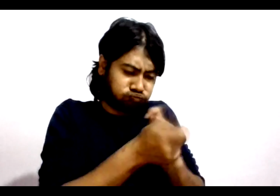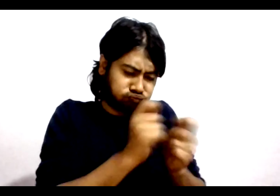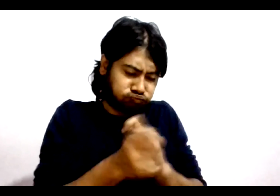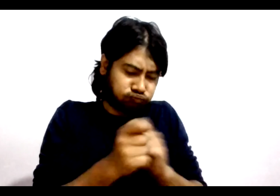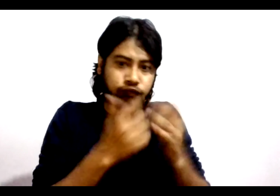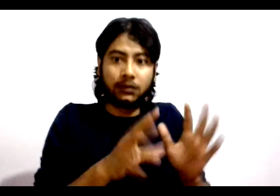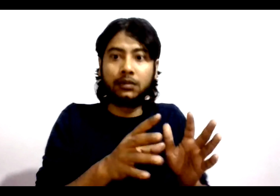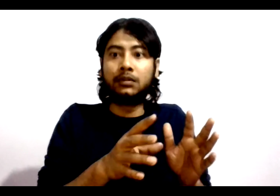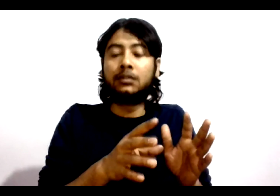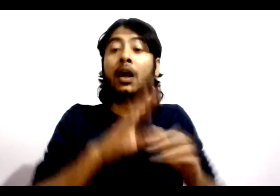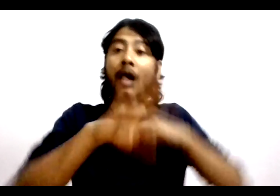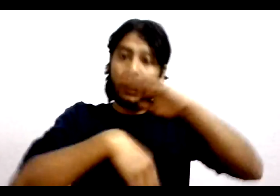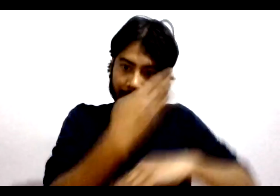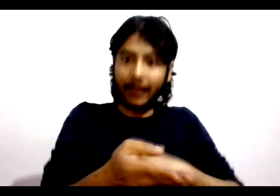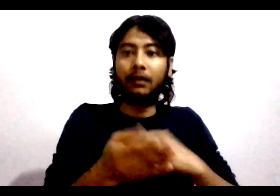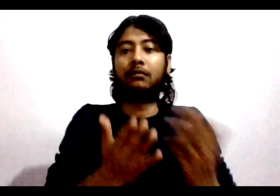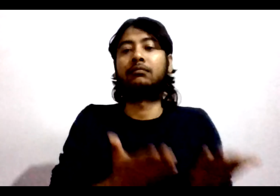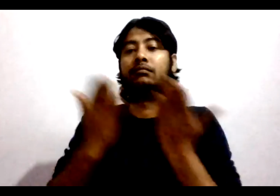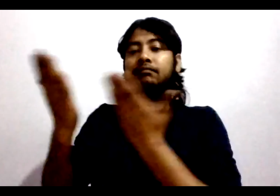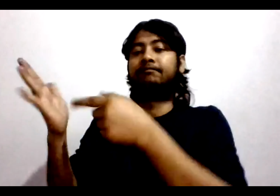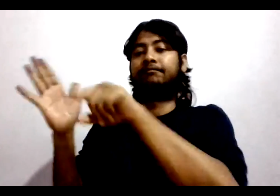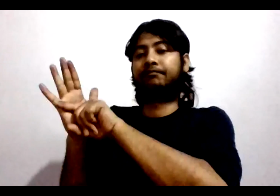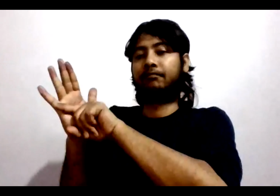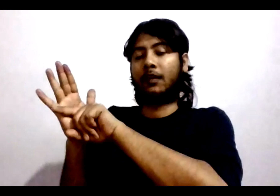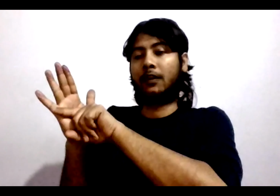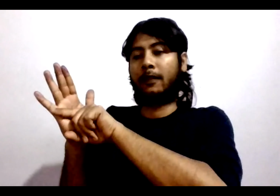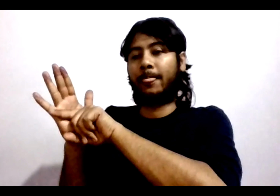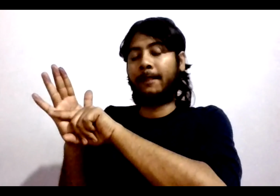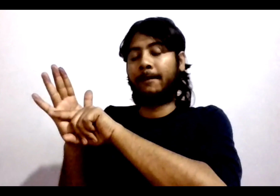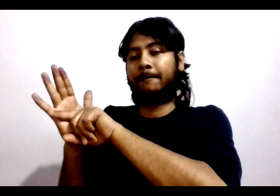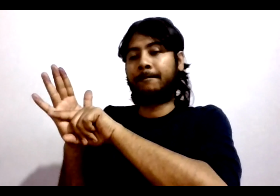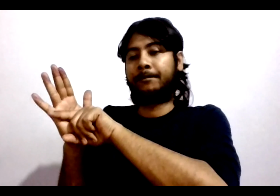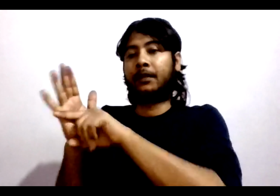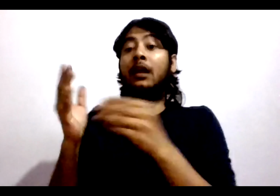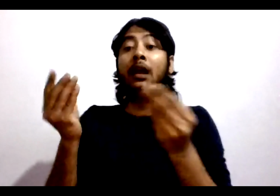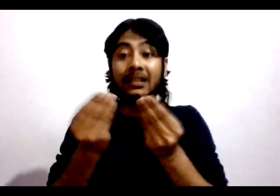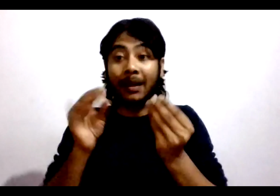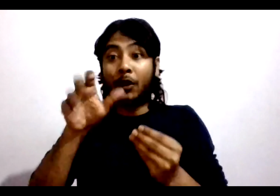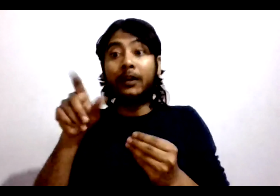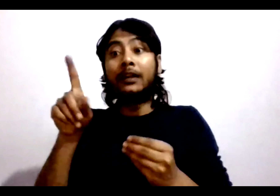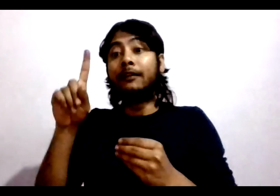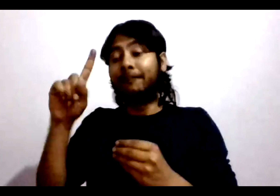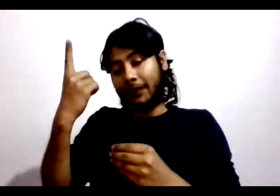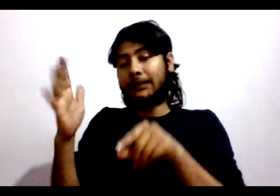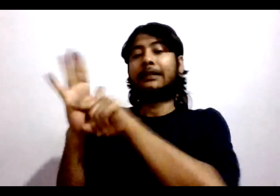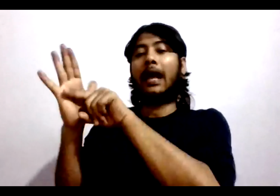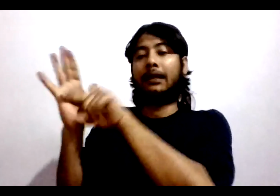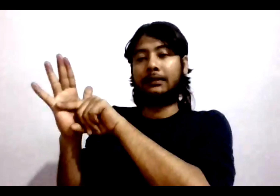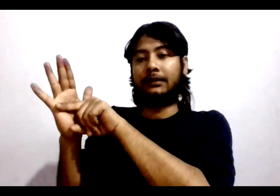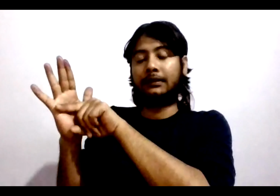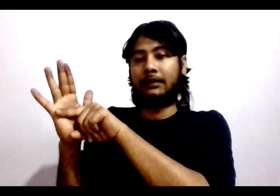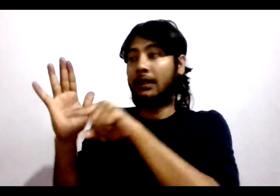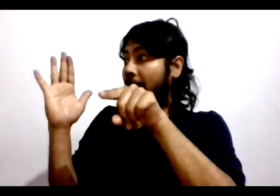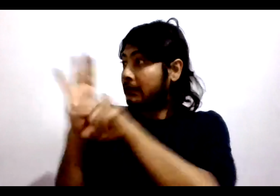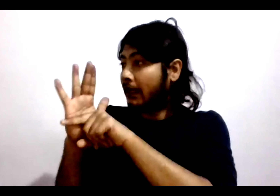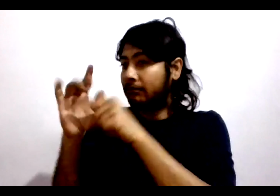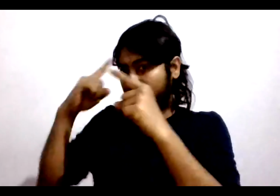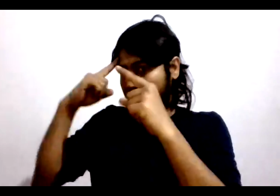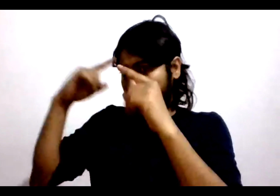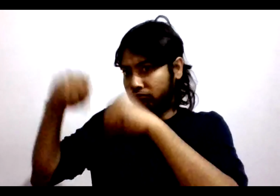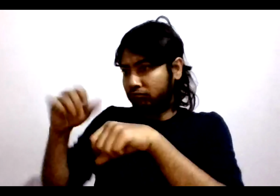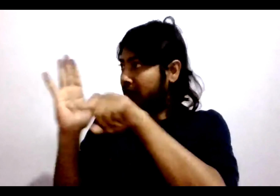And some countries have this practice of signing and ratifying first, and then taking a process of